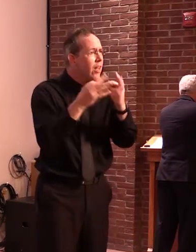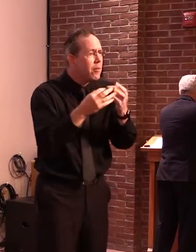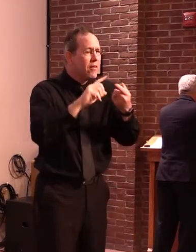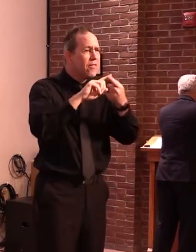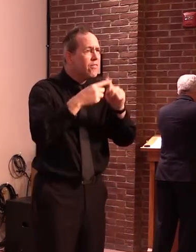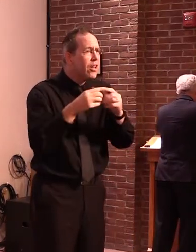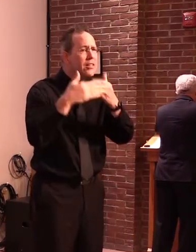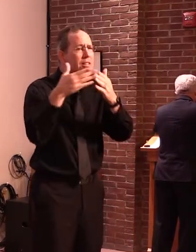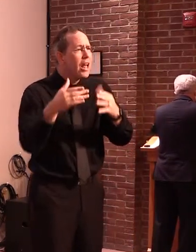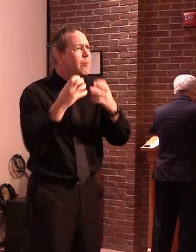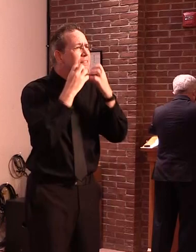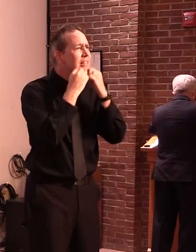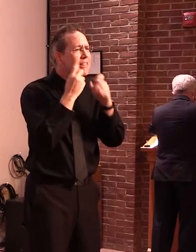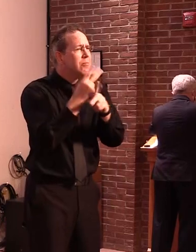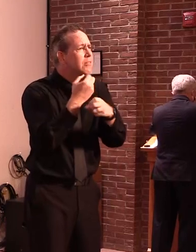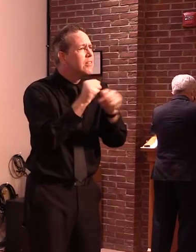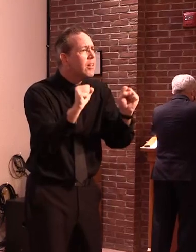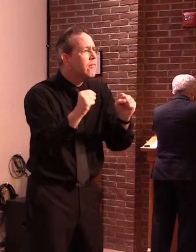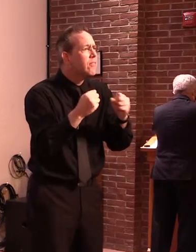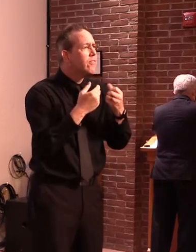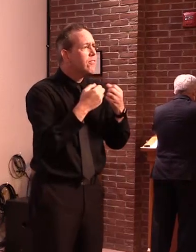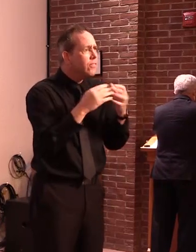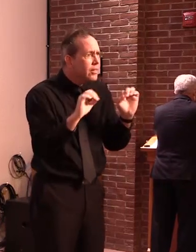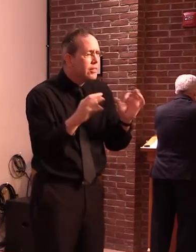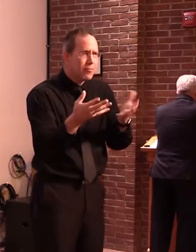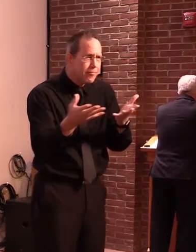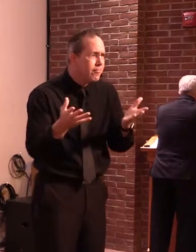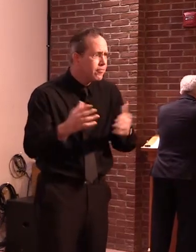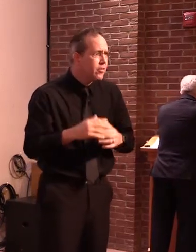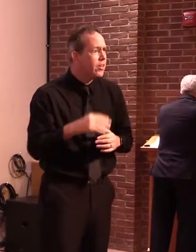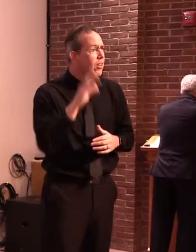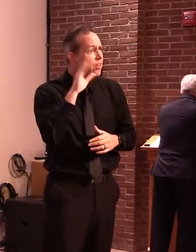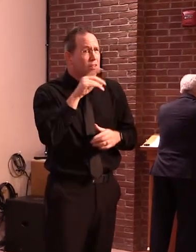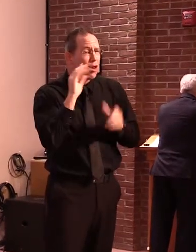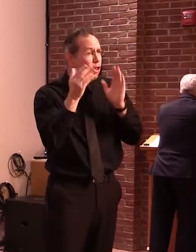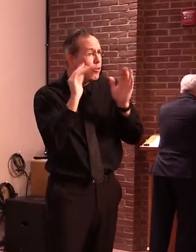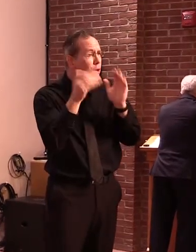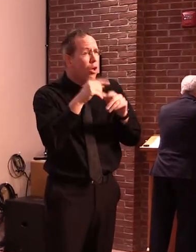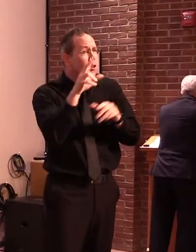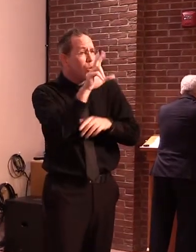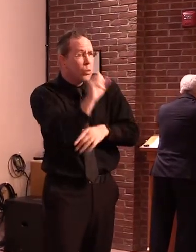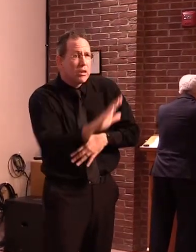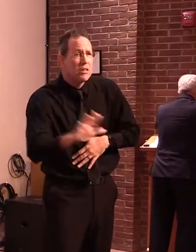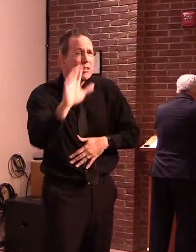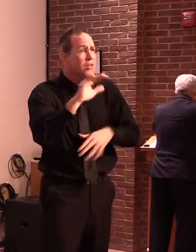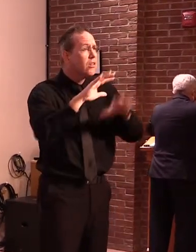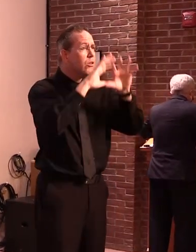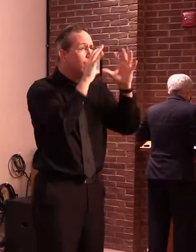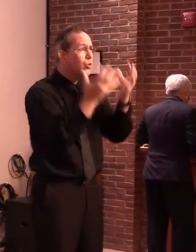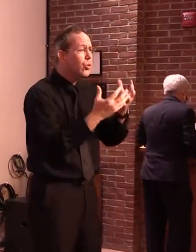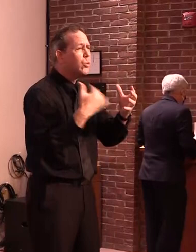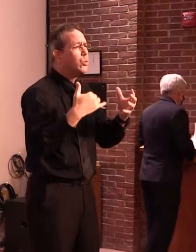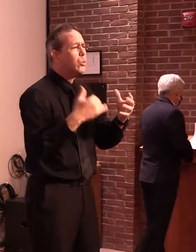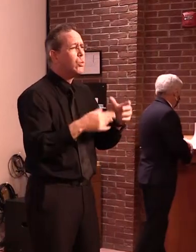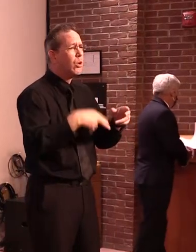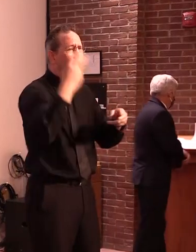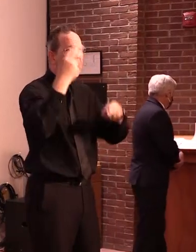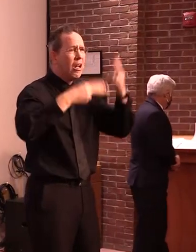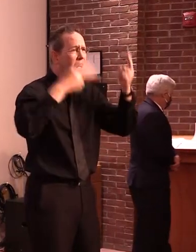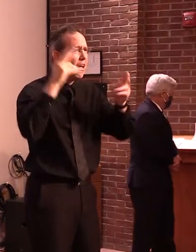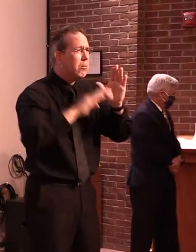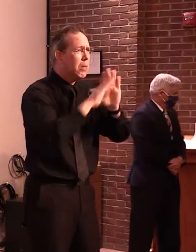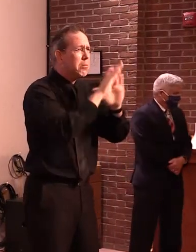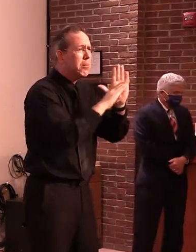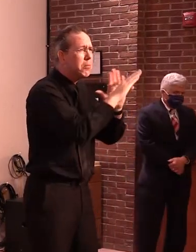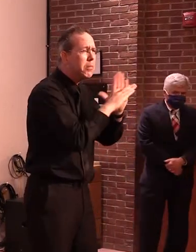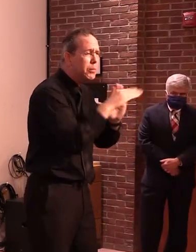taken around the country and the world. It's thanks to the sacrifices and commitment of Vermonters that we continue